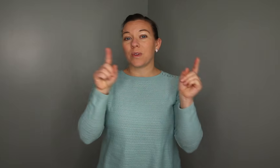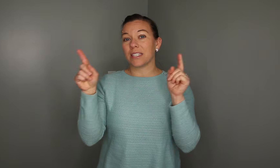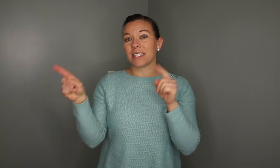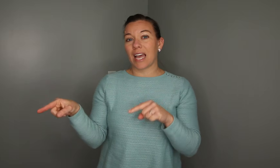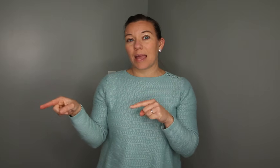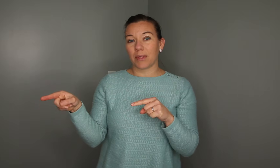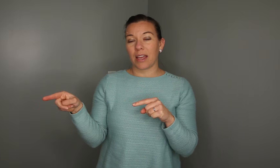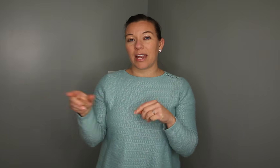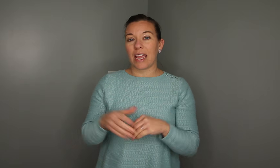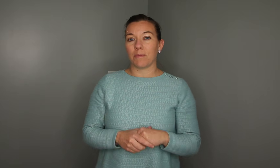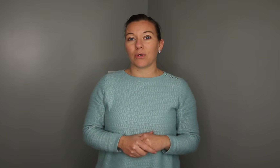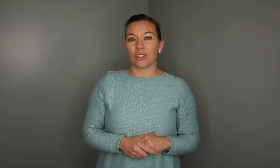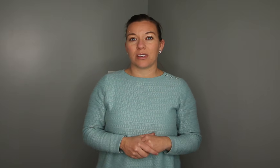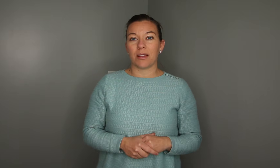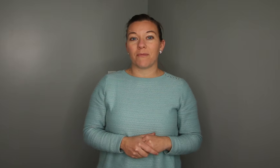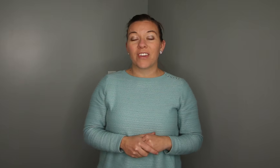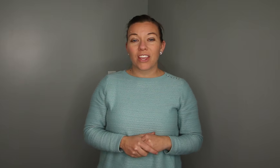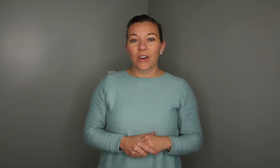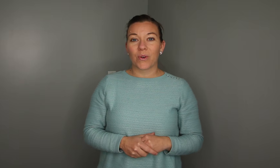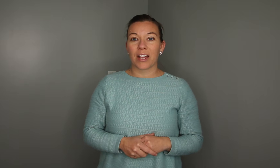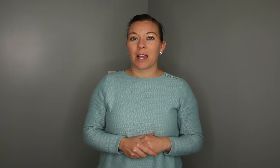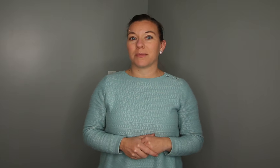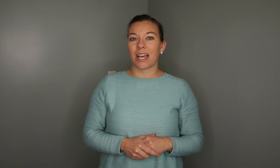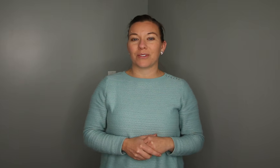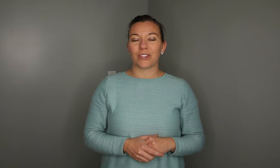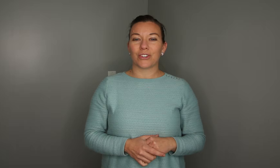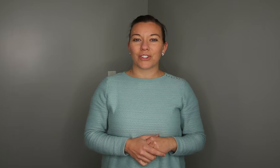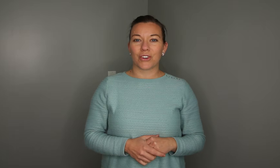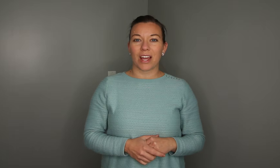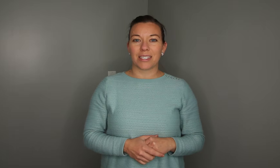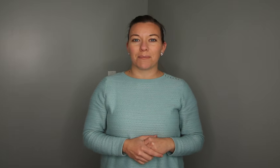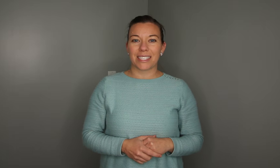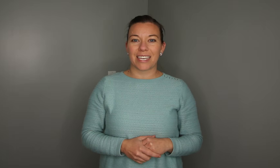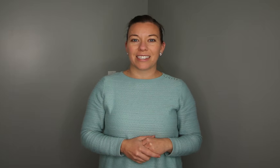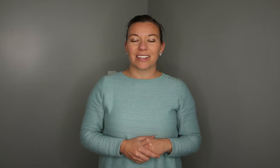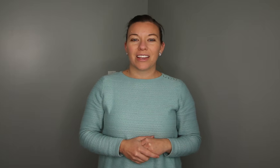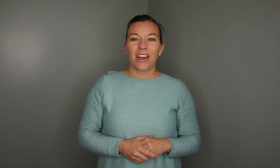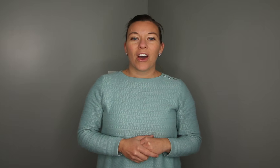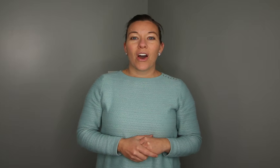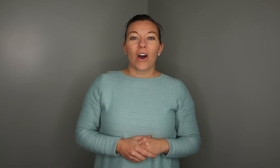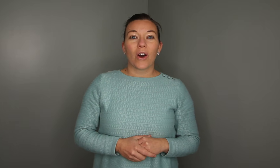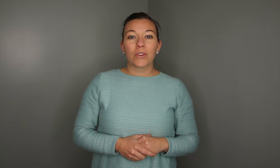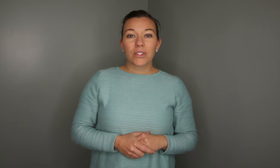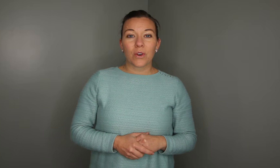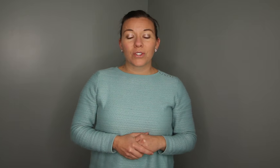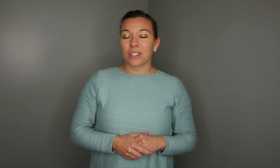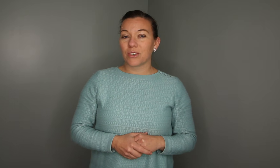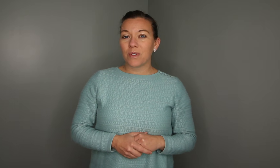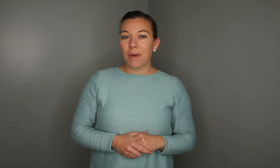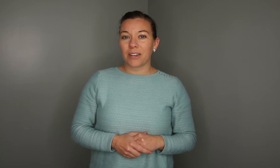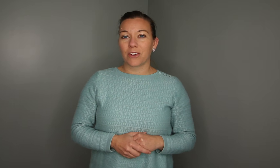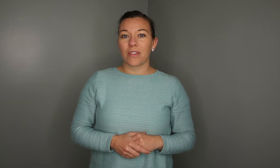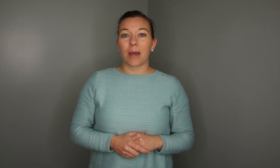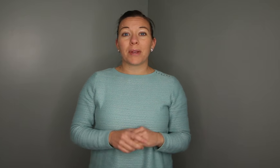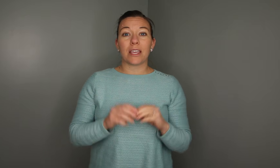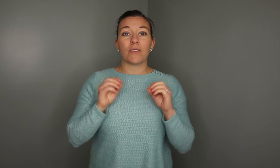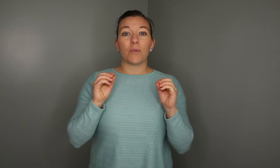week's timeline hand motion video comes out, so you're sure not to miss it. Also, just a reminder that I'm going to give you